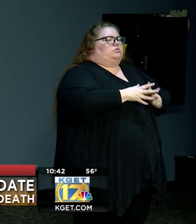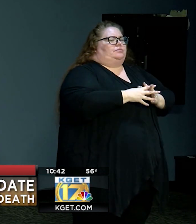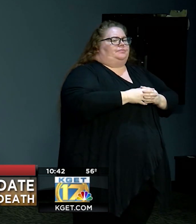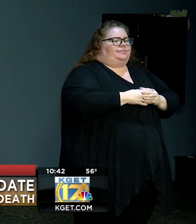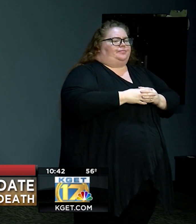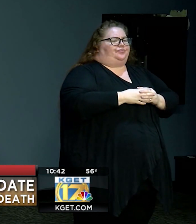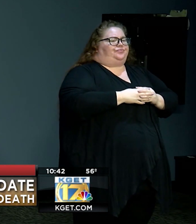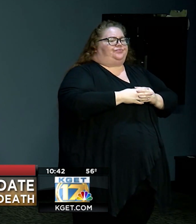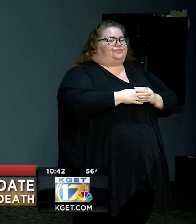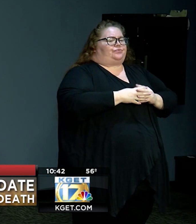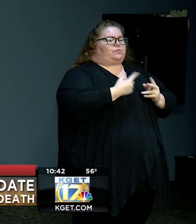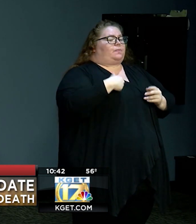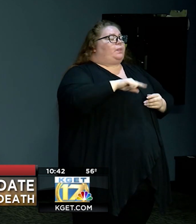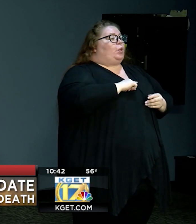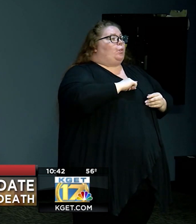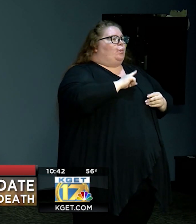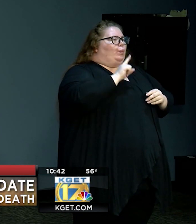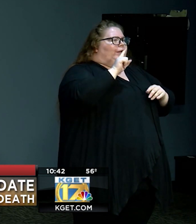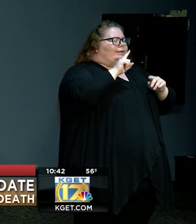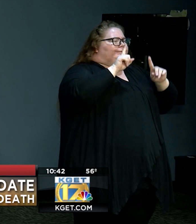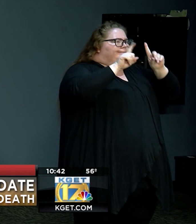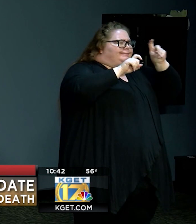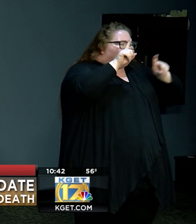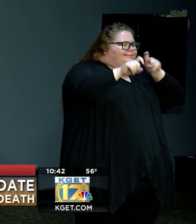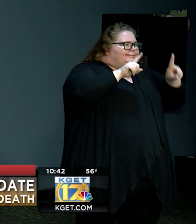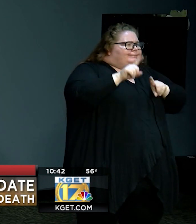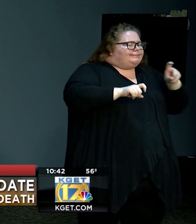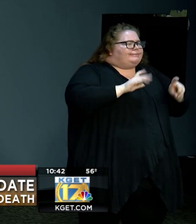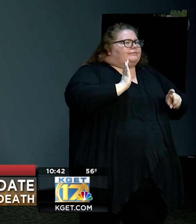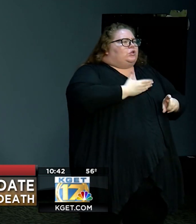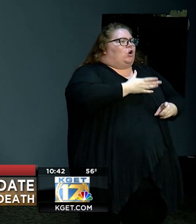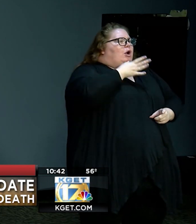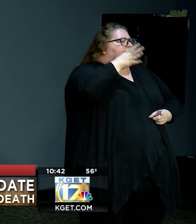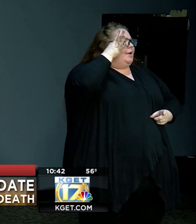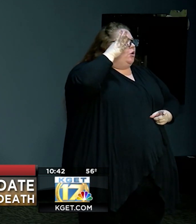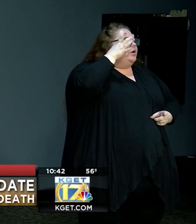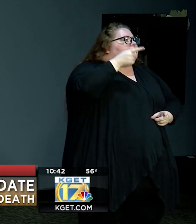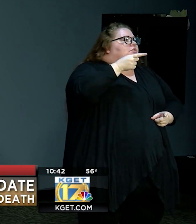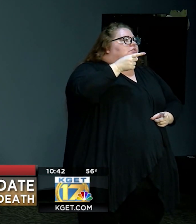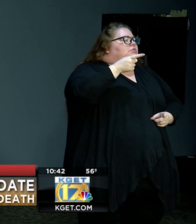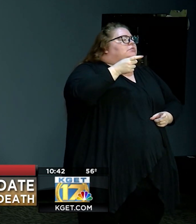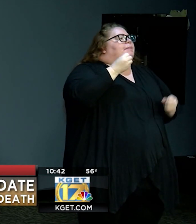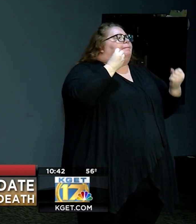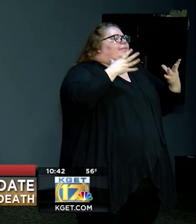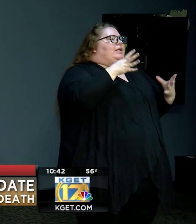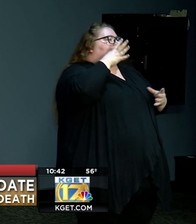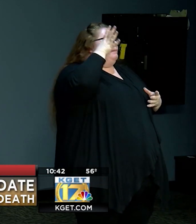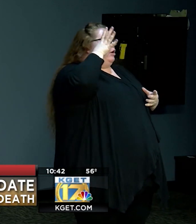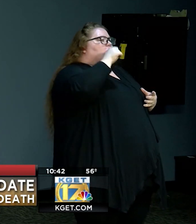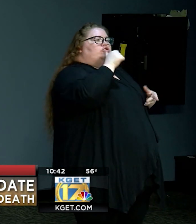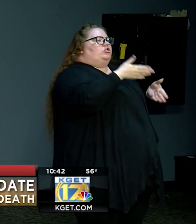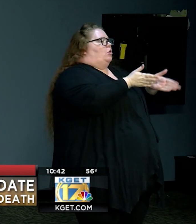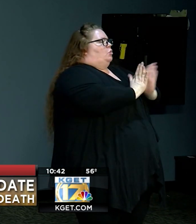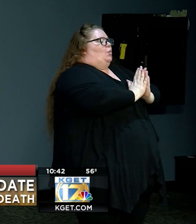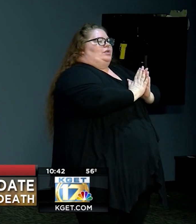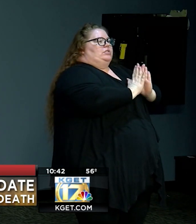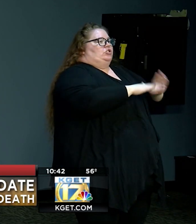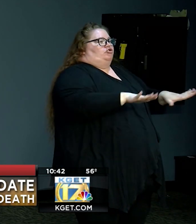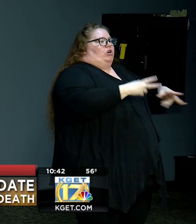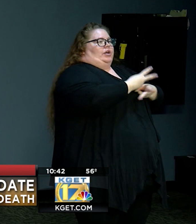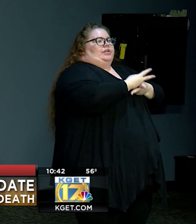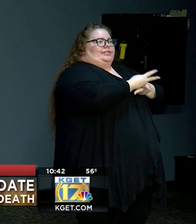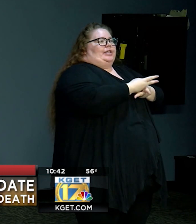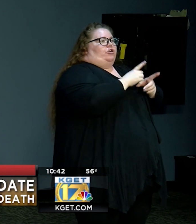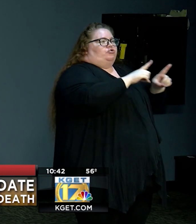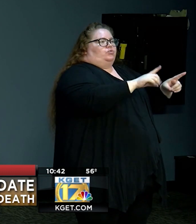survey our parents, we're finding that many of them are not requesting childcare during the